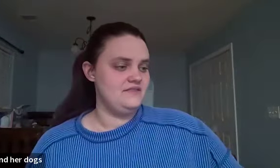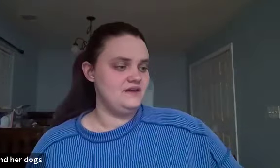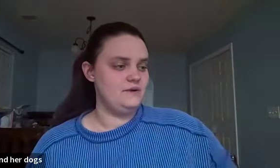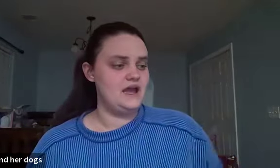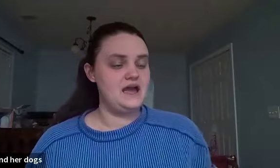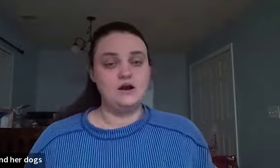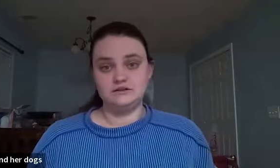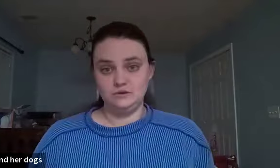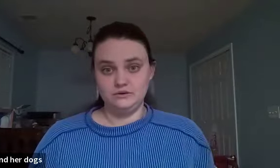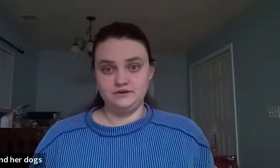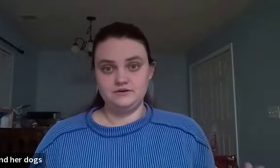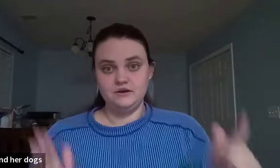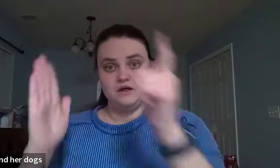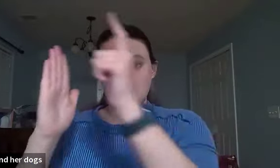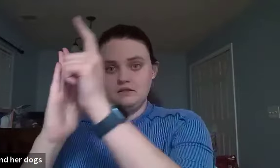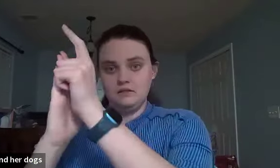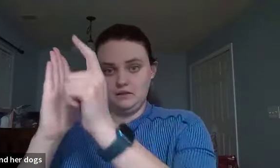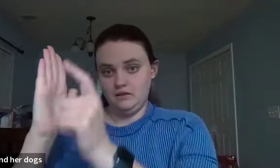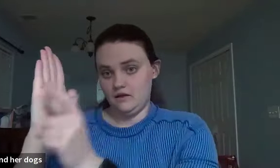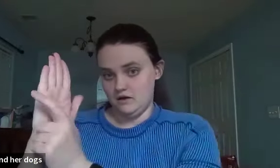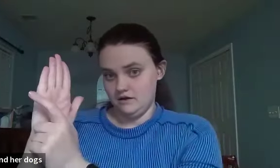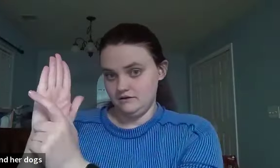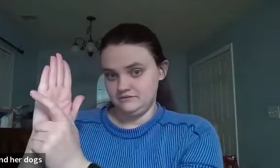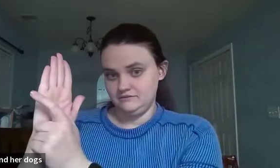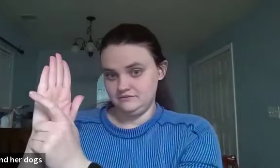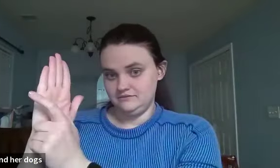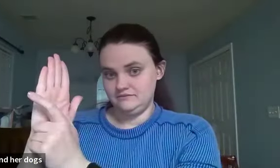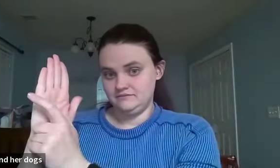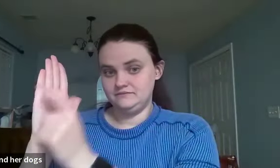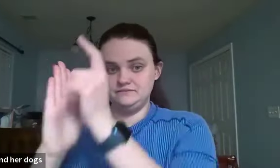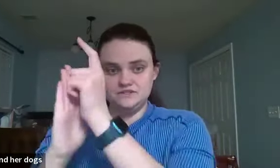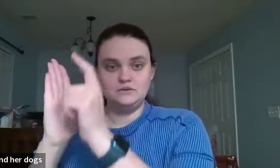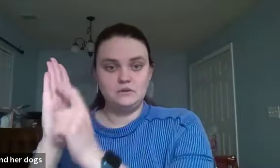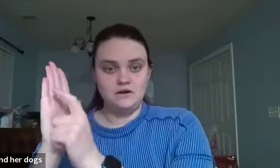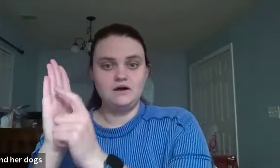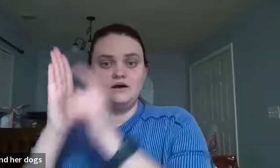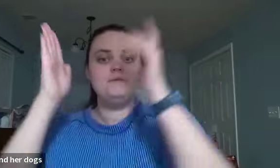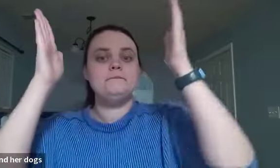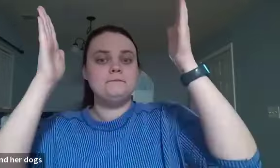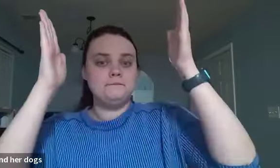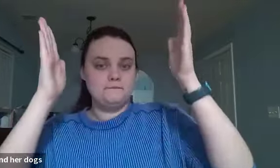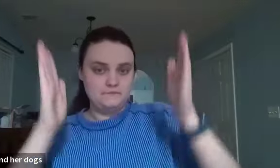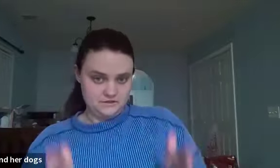And then we had our lawyer. Law. So law